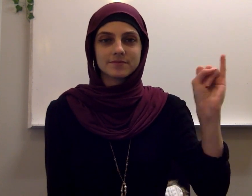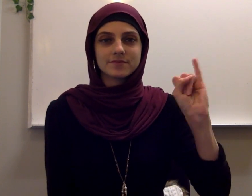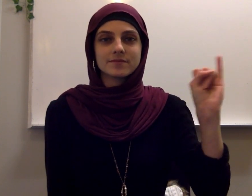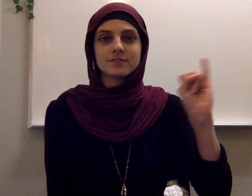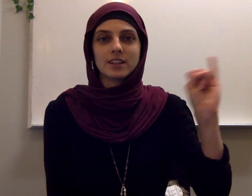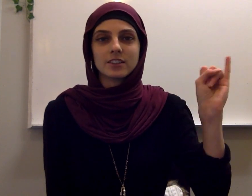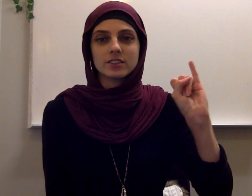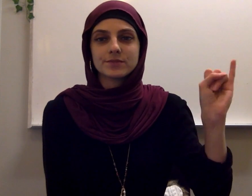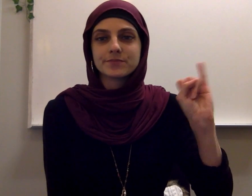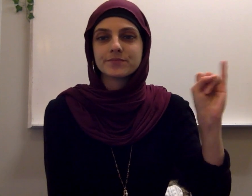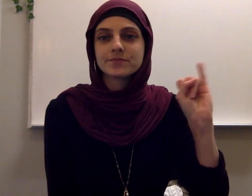Infection.